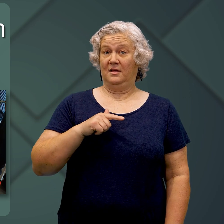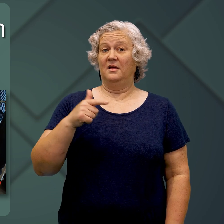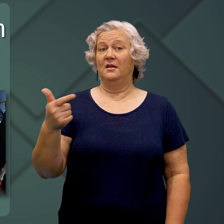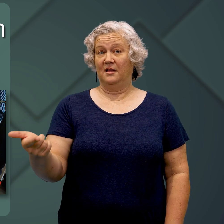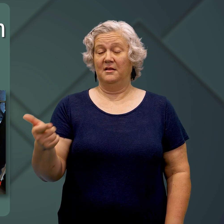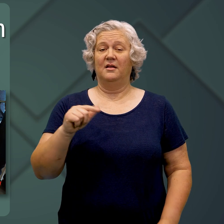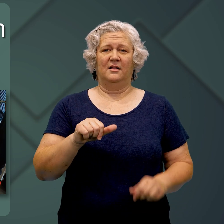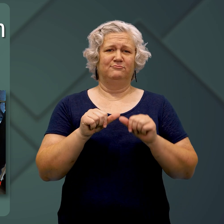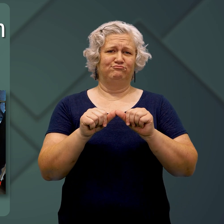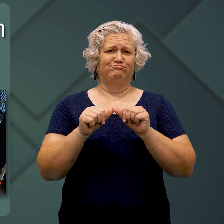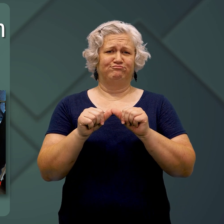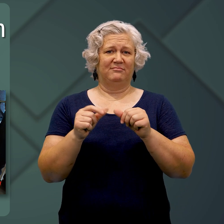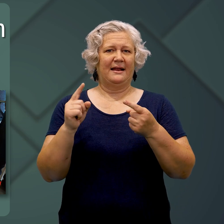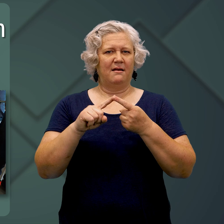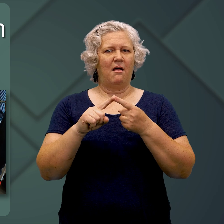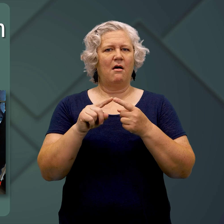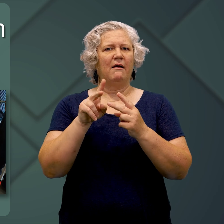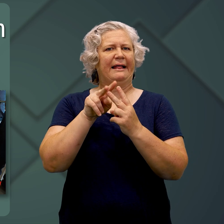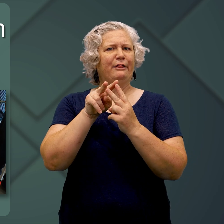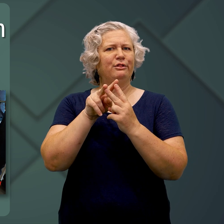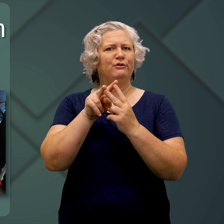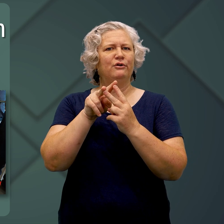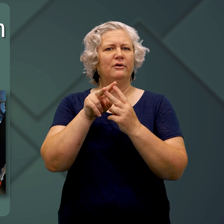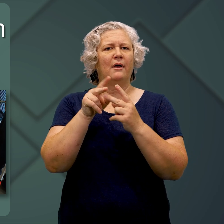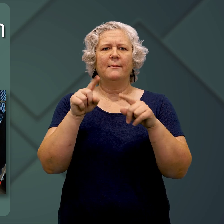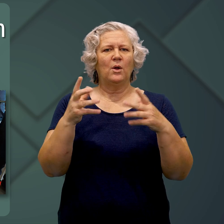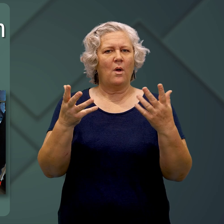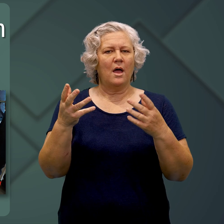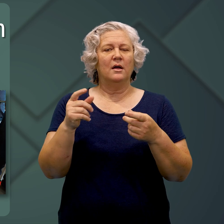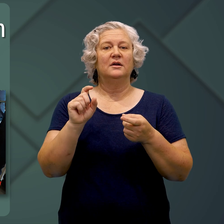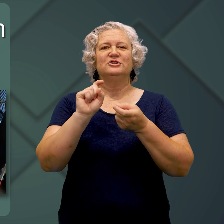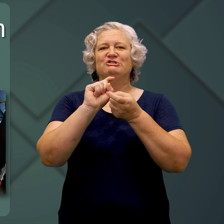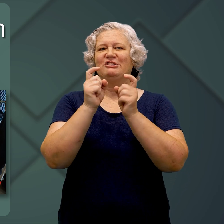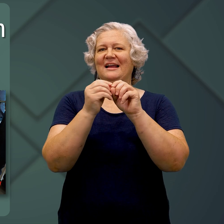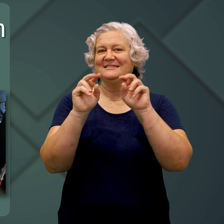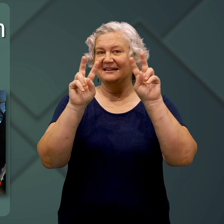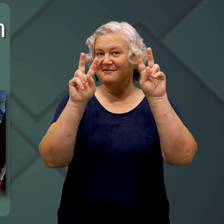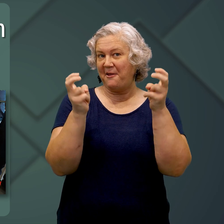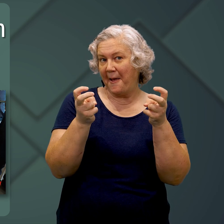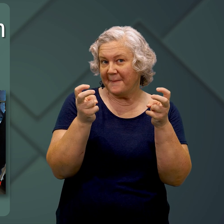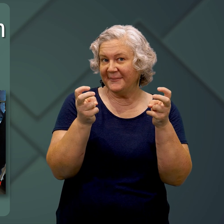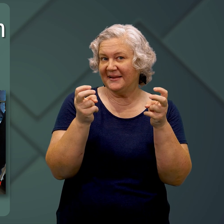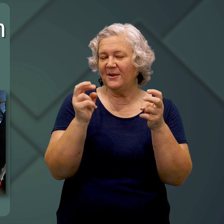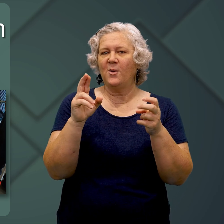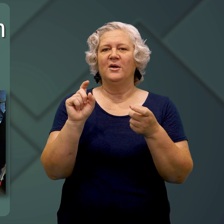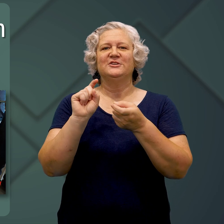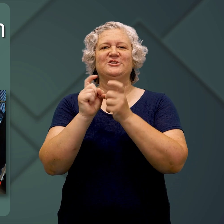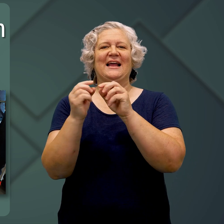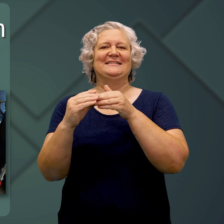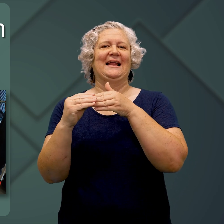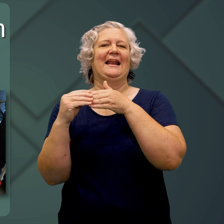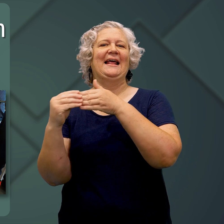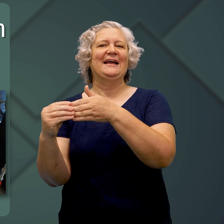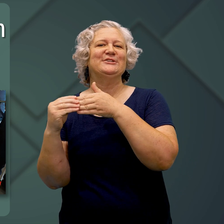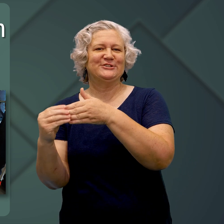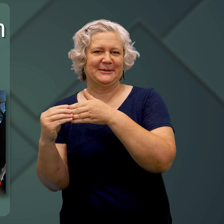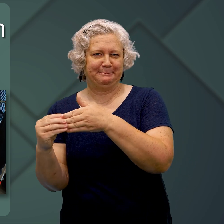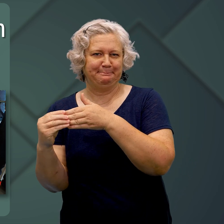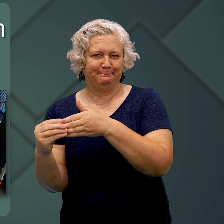The serve and return exchange should continue until there is either a change in the topic or there is a change in leadership.